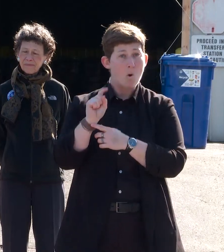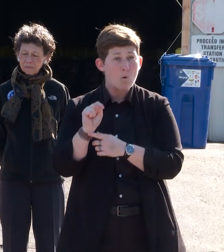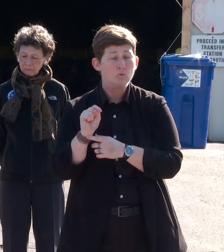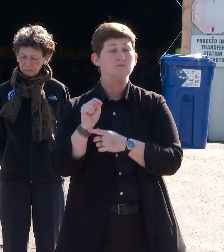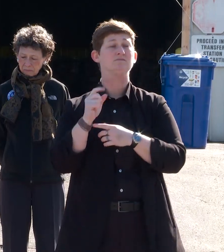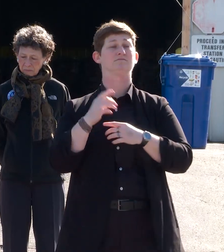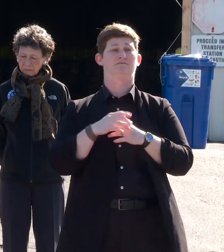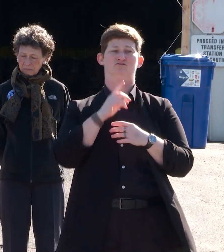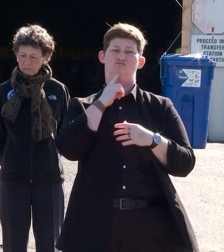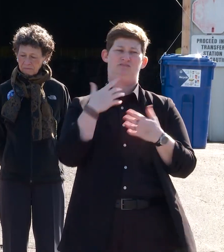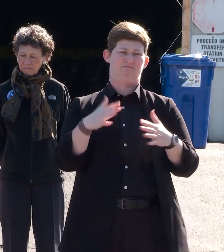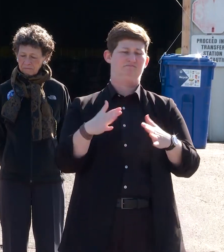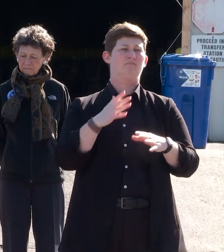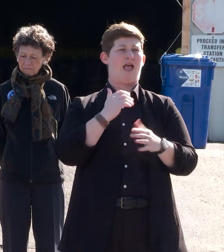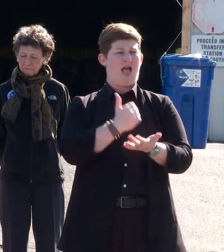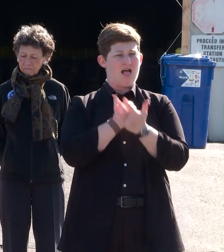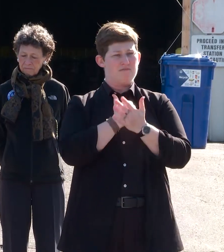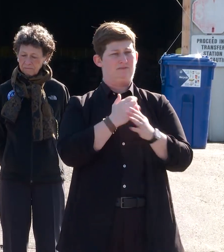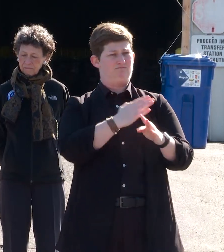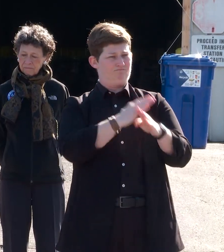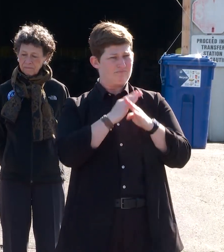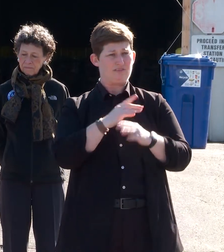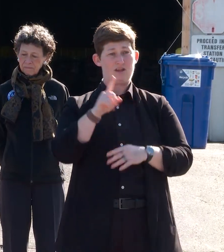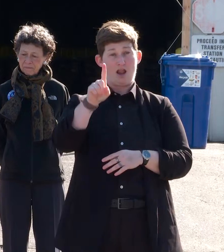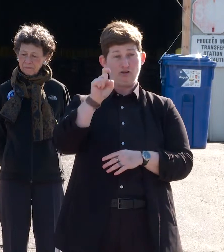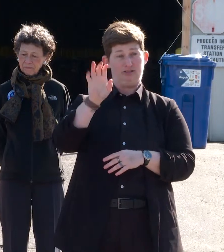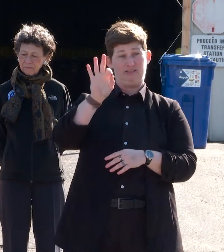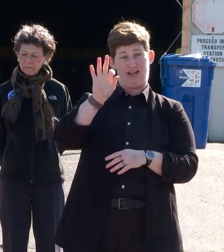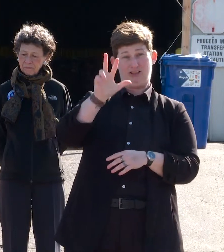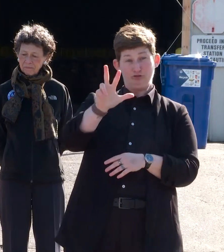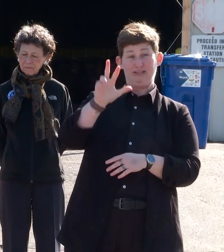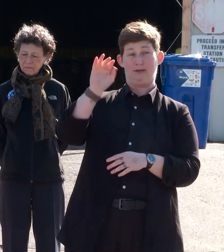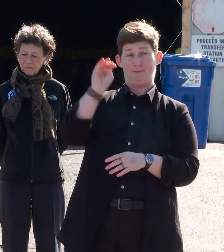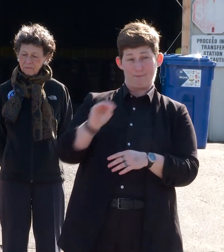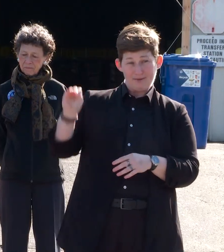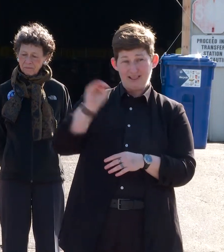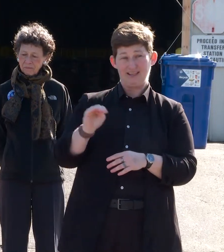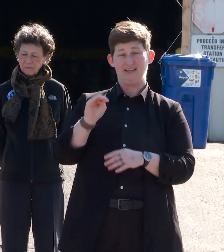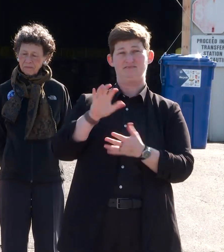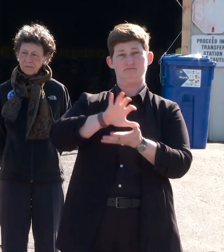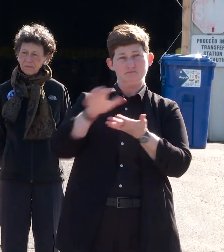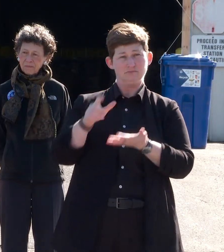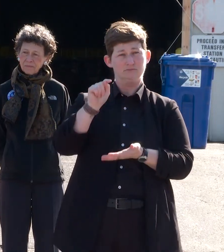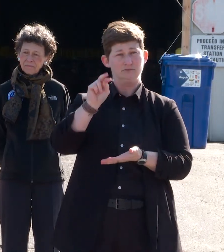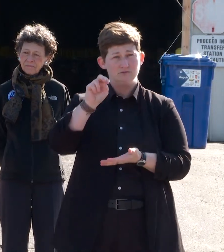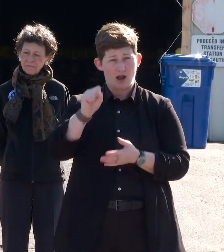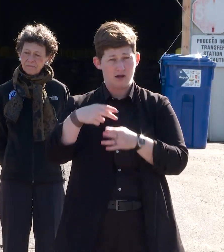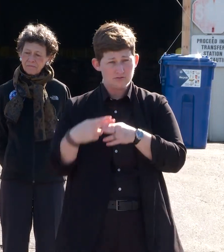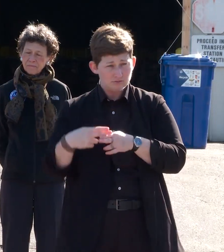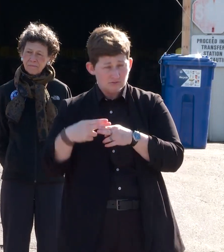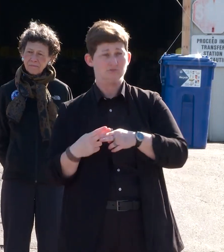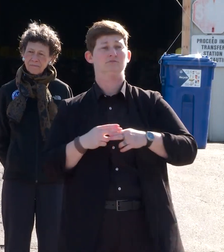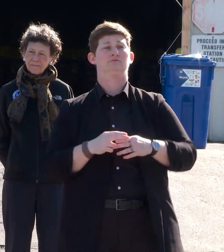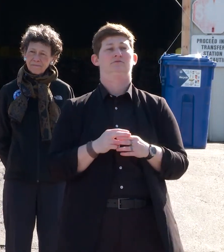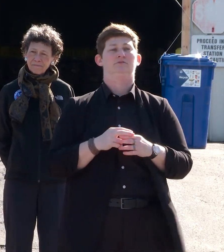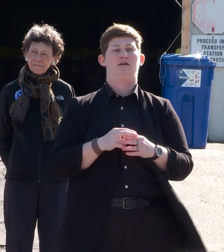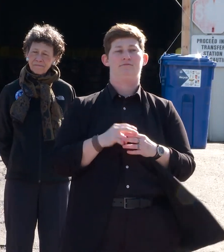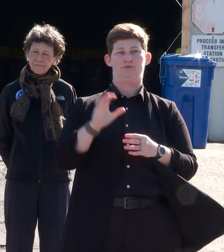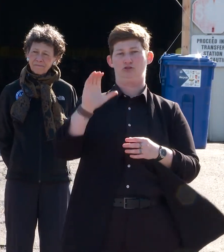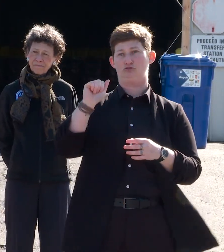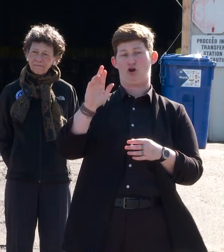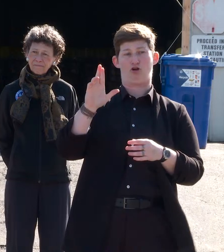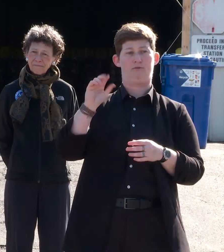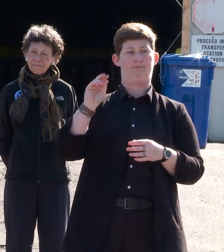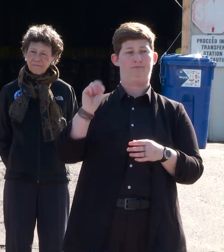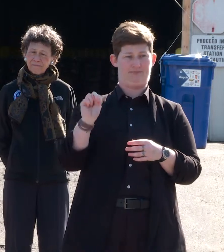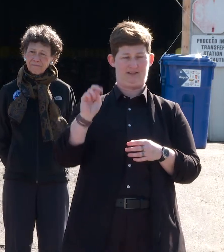more than 193 million metric tons of carbon dioxide in 1 year. That's the equivalent to removing almost 42